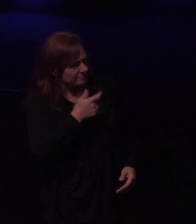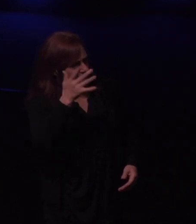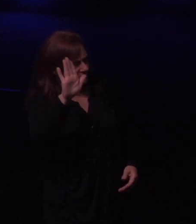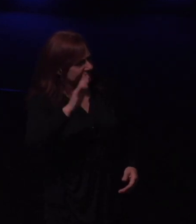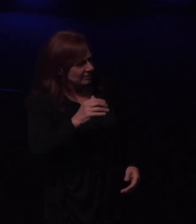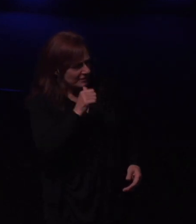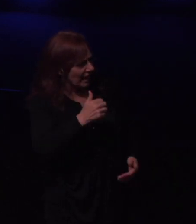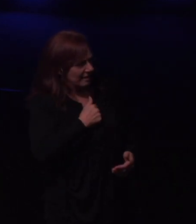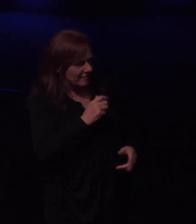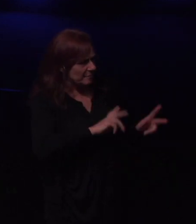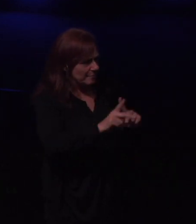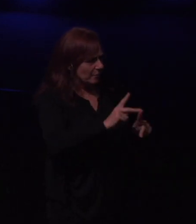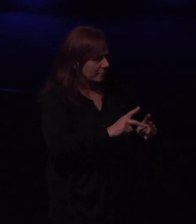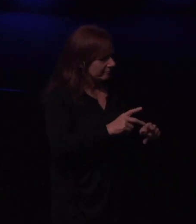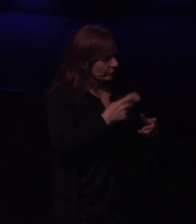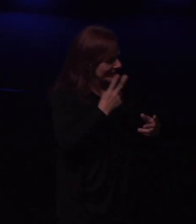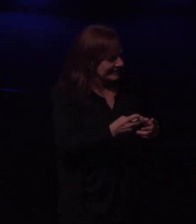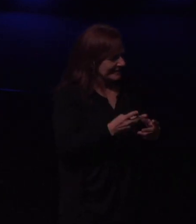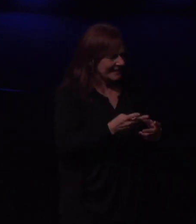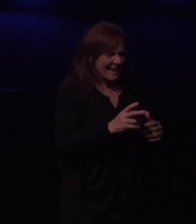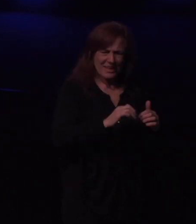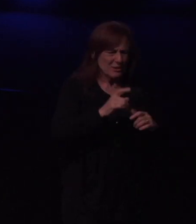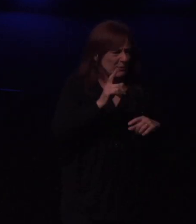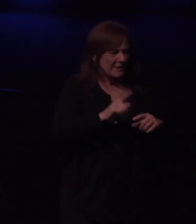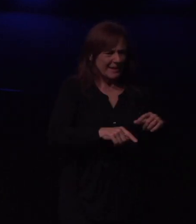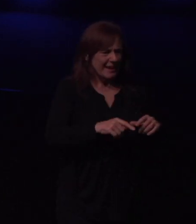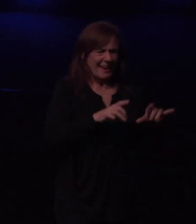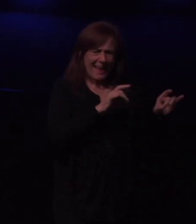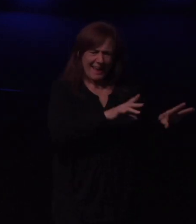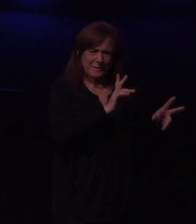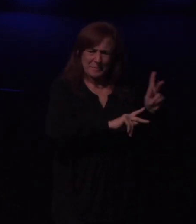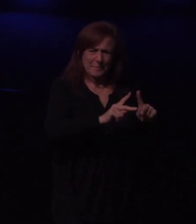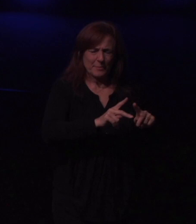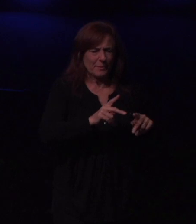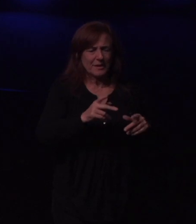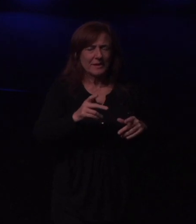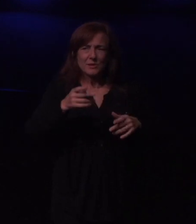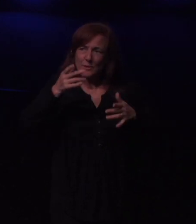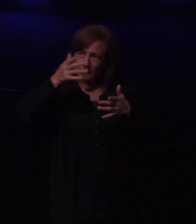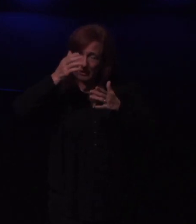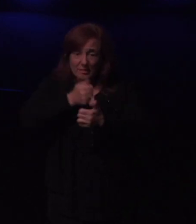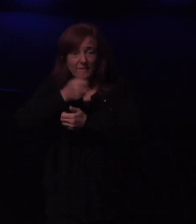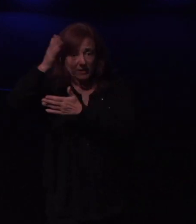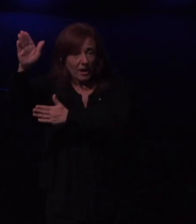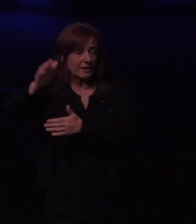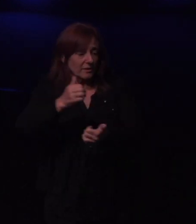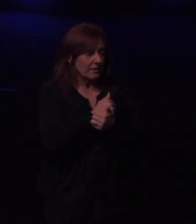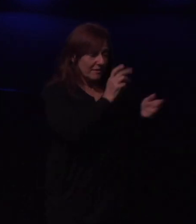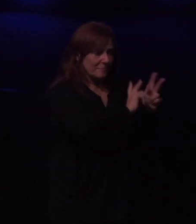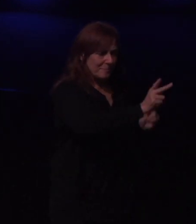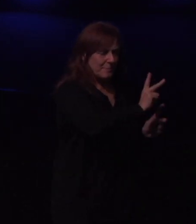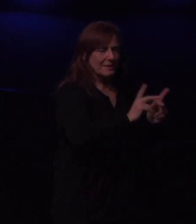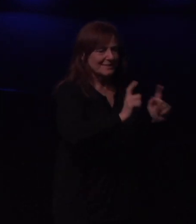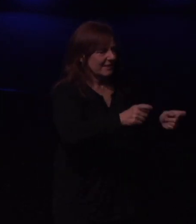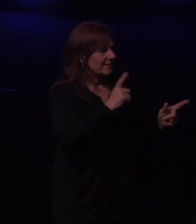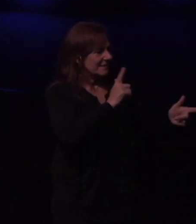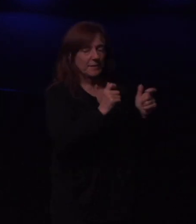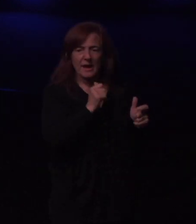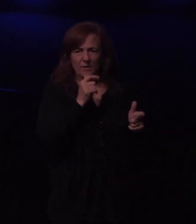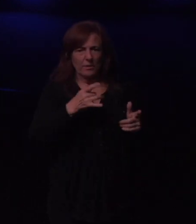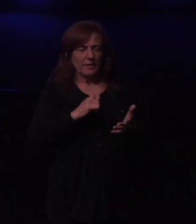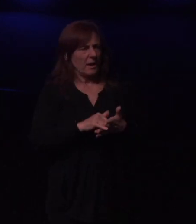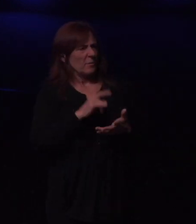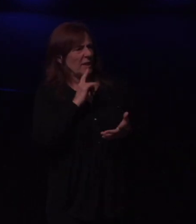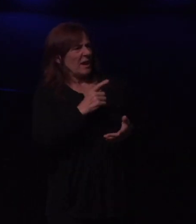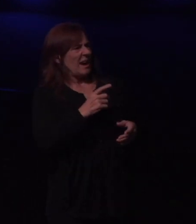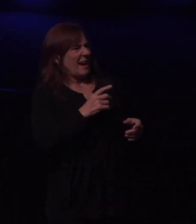don't love people we can see, how can we love God whom we cannot see? And he has given us this command. I know, I don't like it much